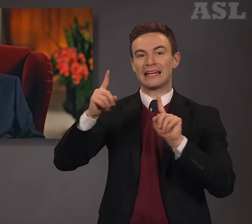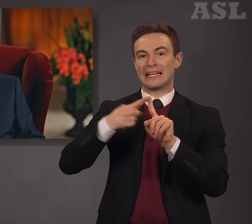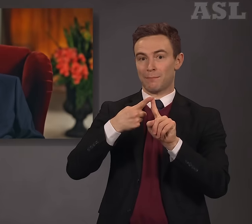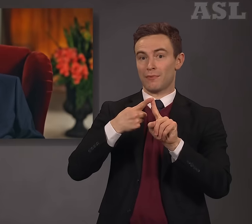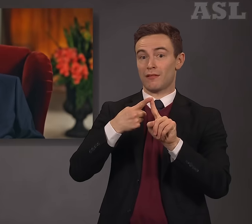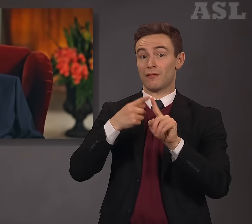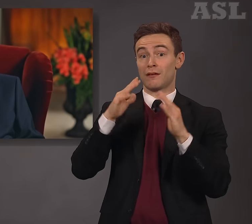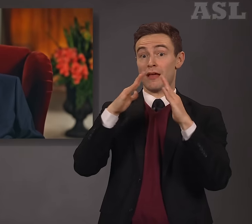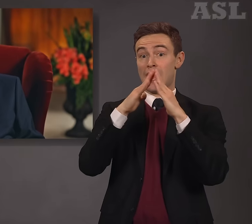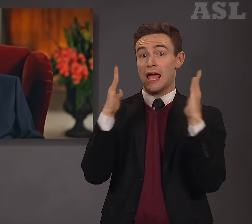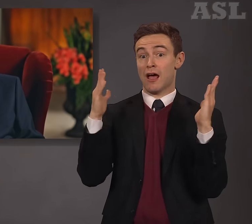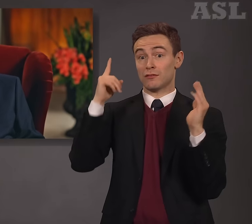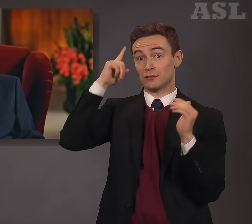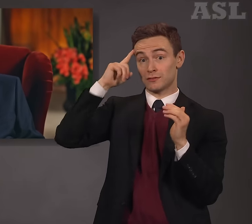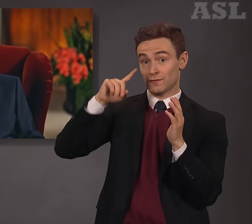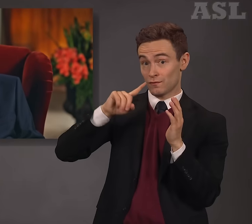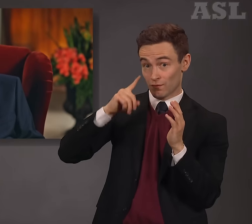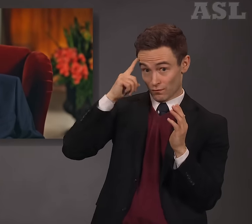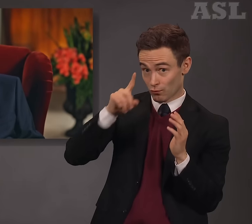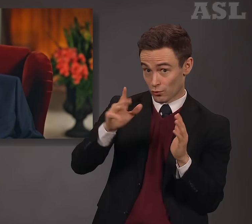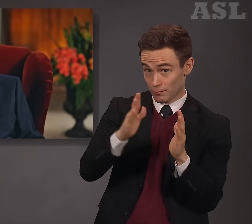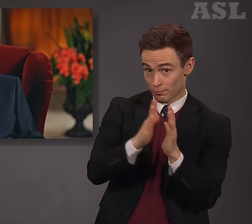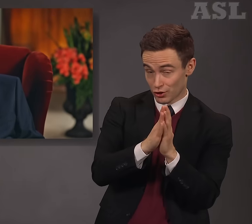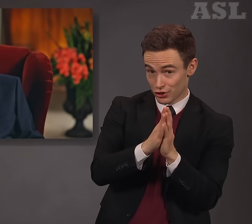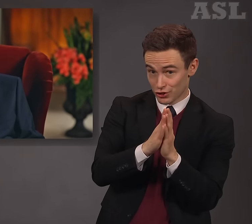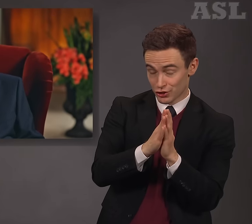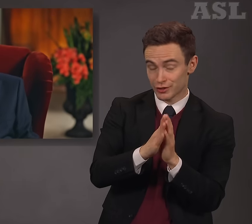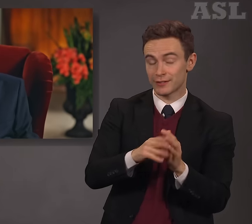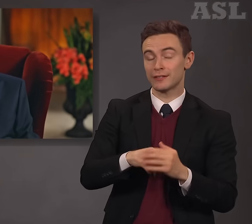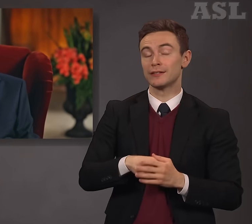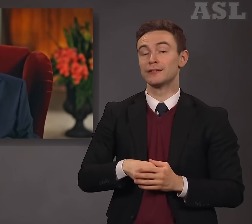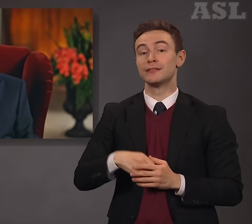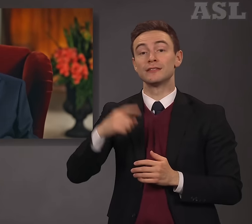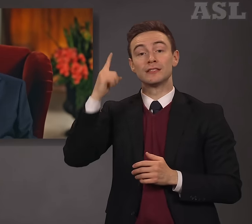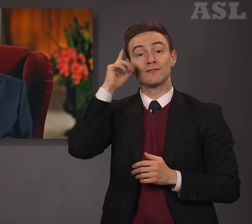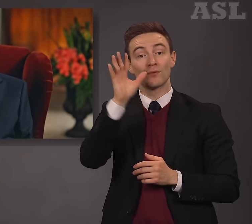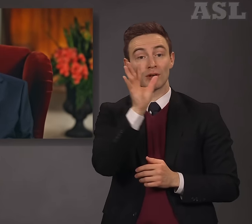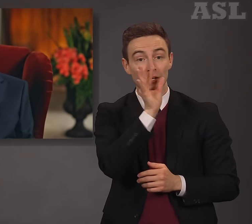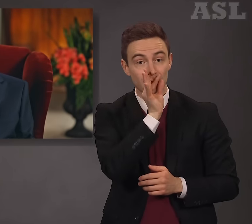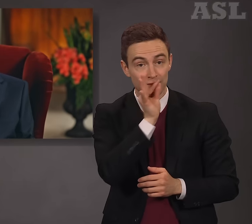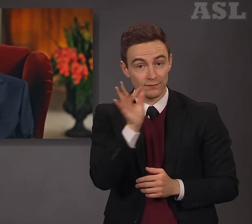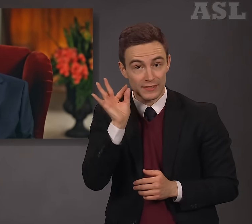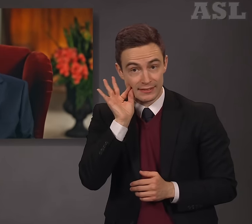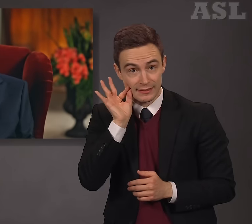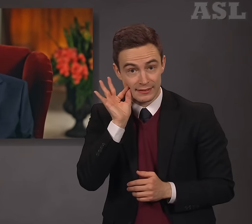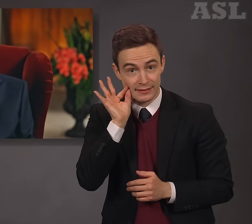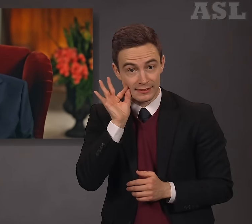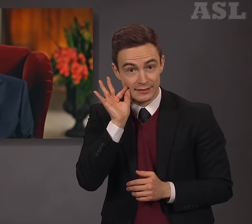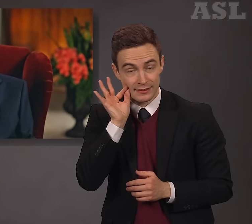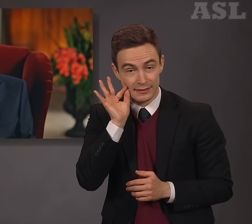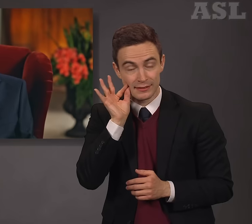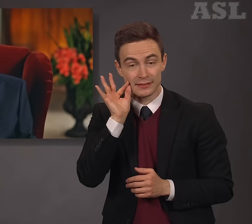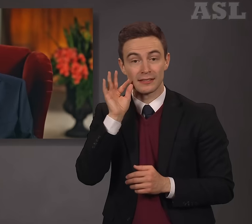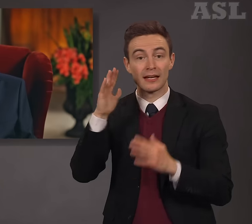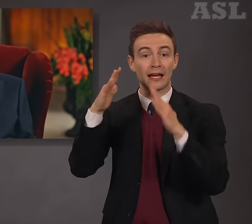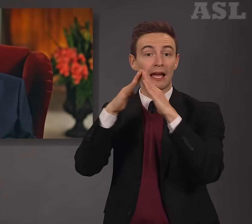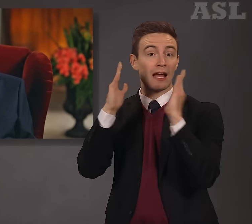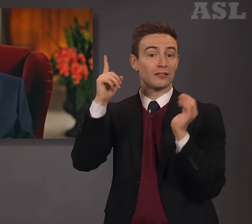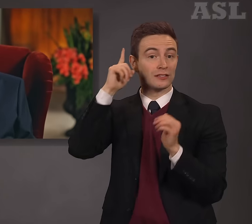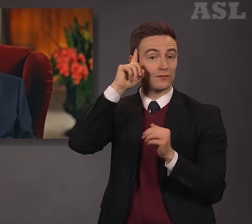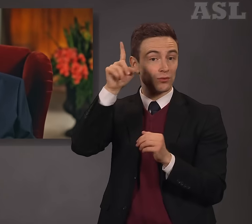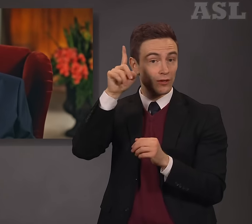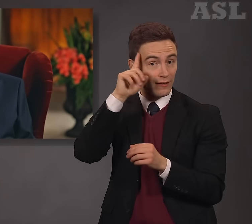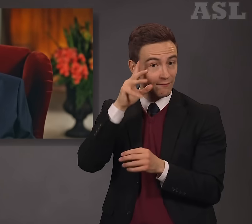is a house of prayer, a house of fasting, a house